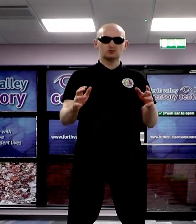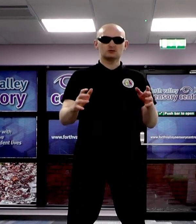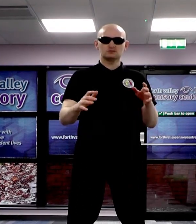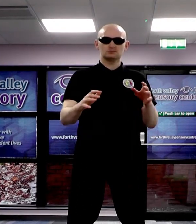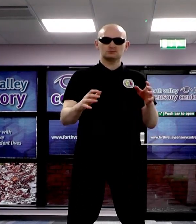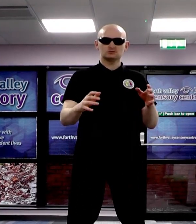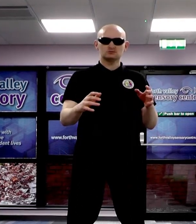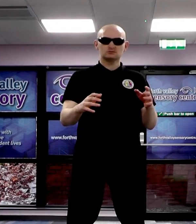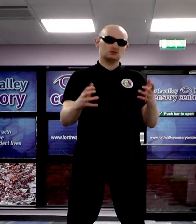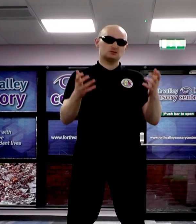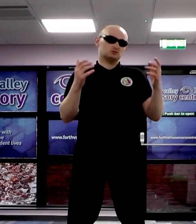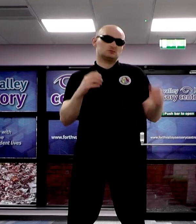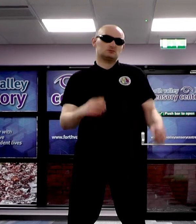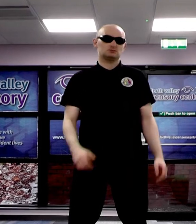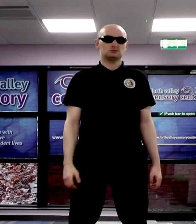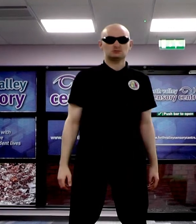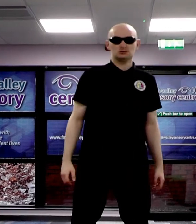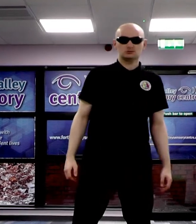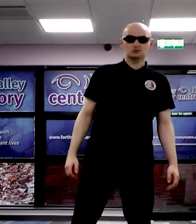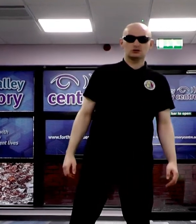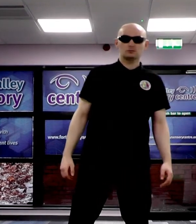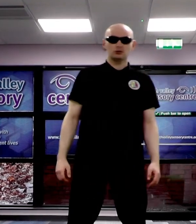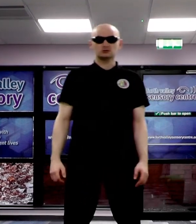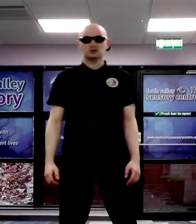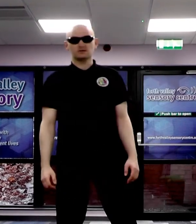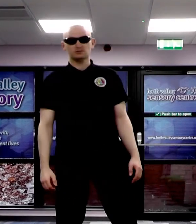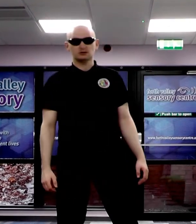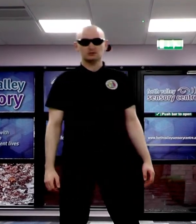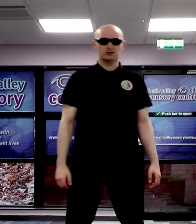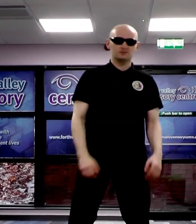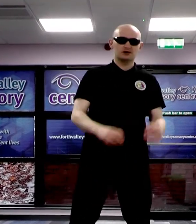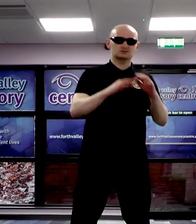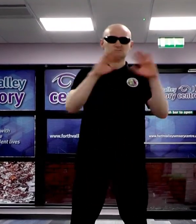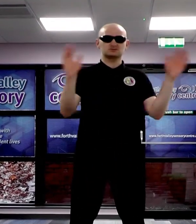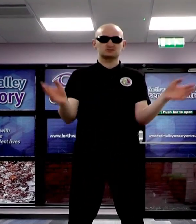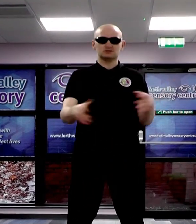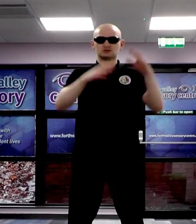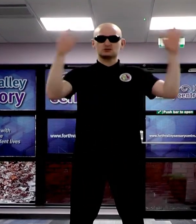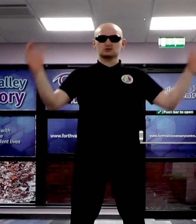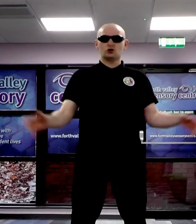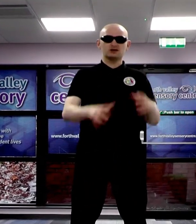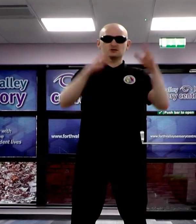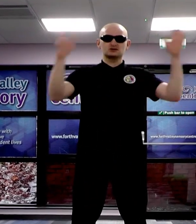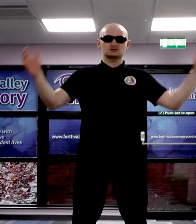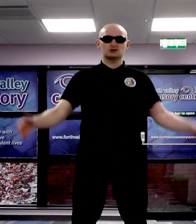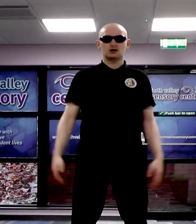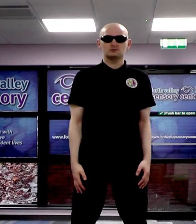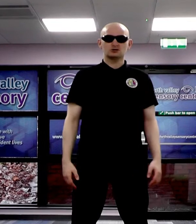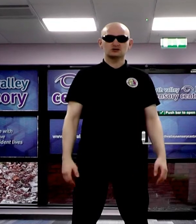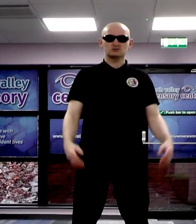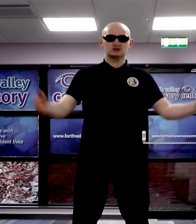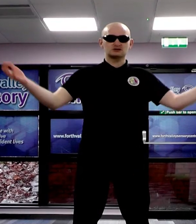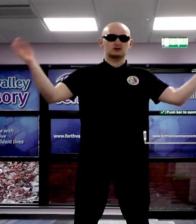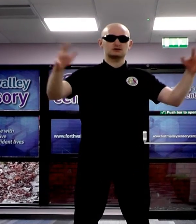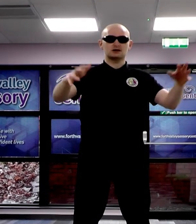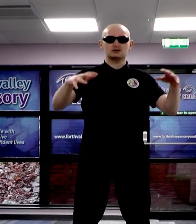don't, I don't know, you're going to pull something, nothing bad. Comically it's going to happen. The cosmos isn't going to attack you, it's